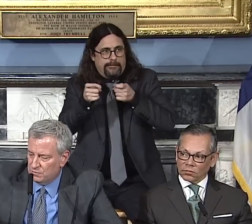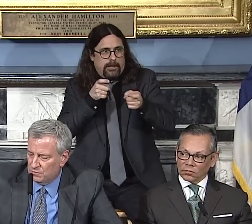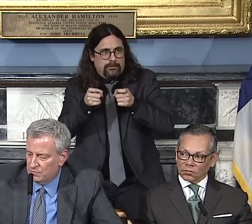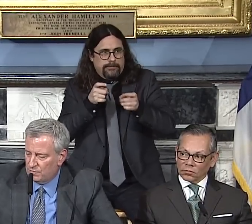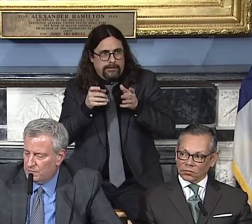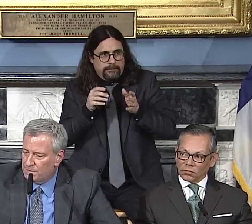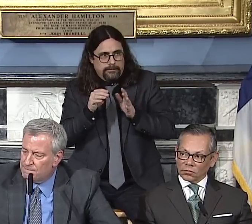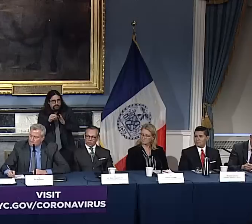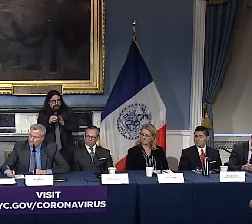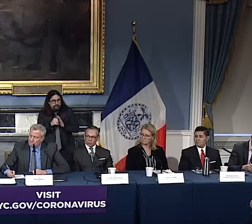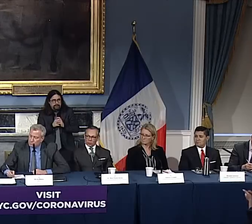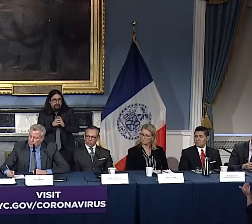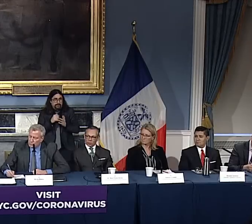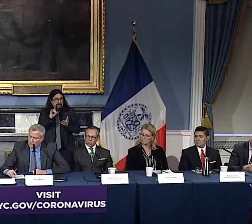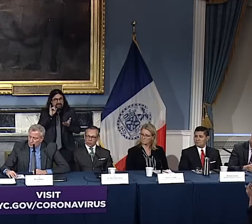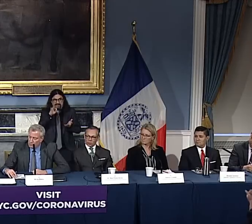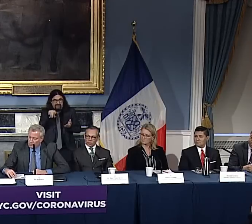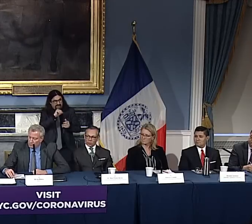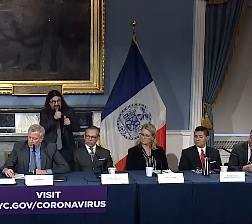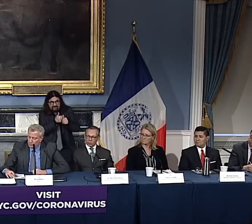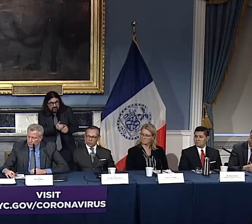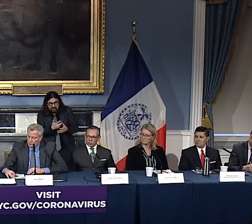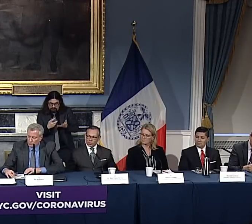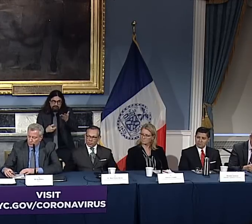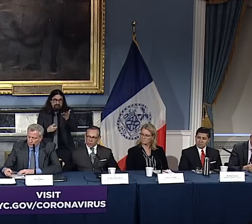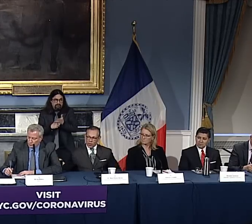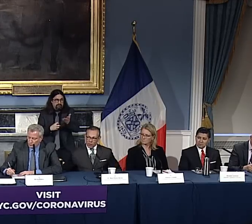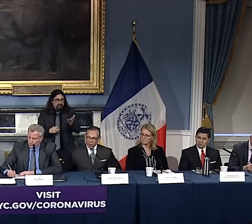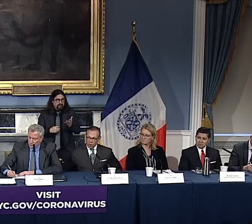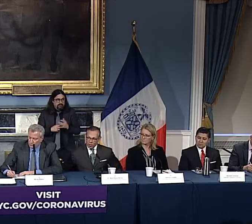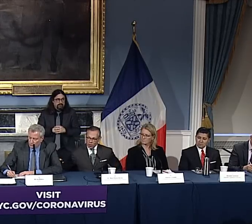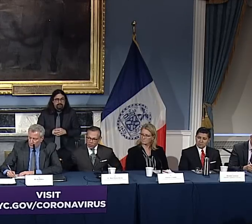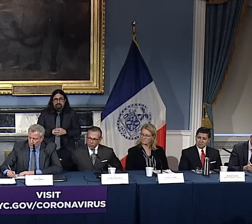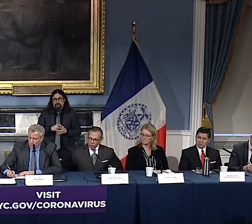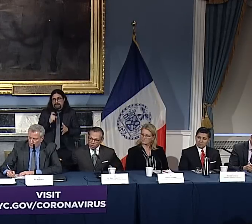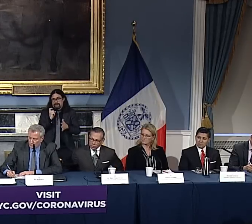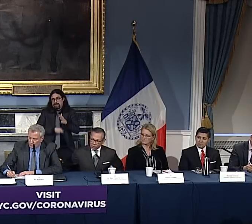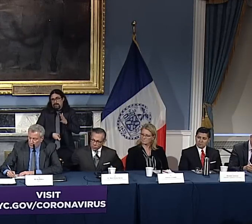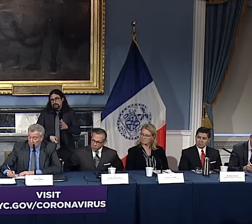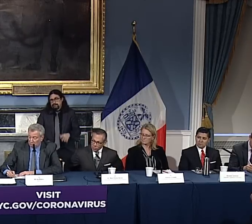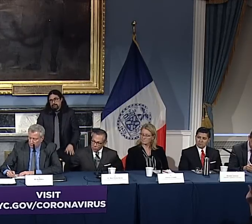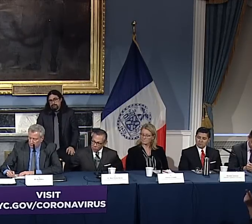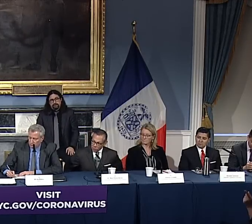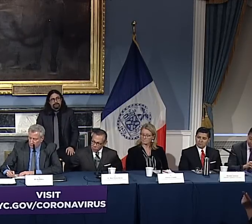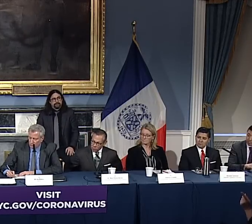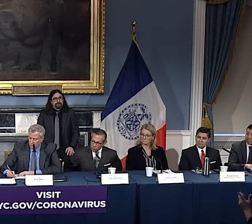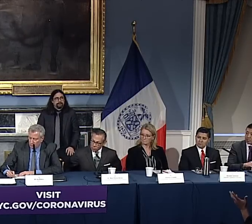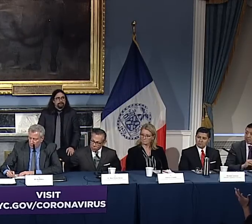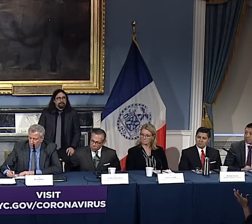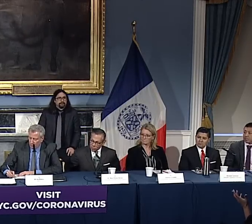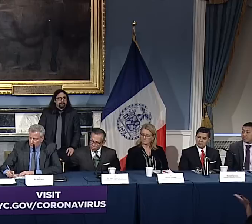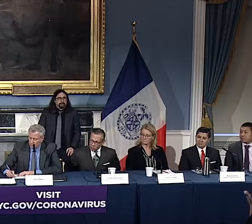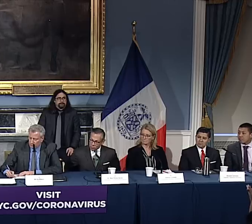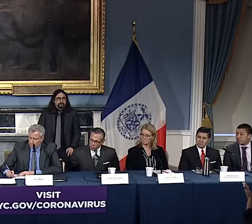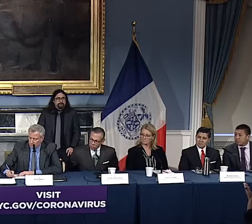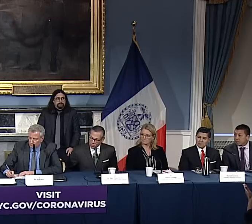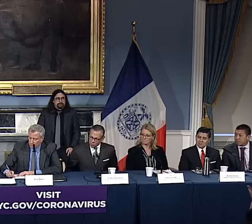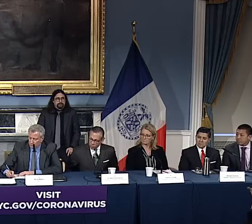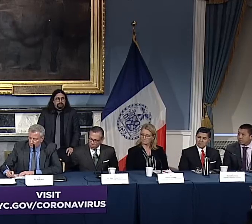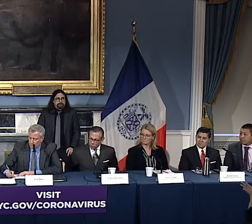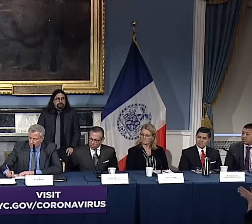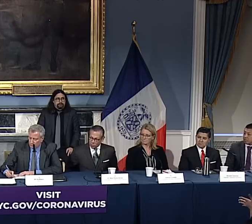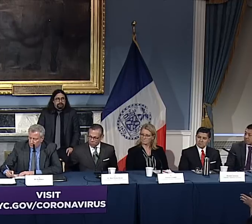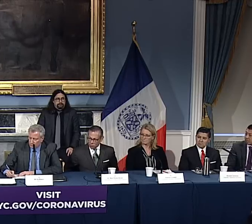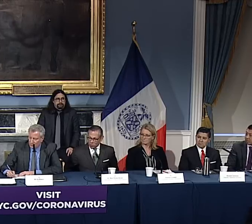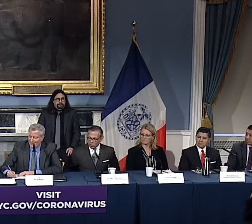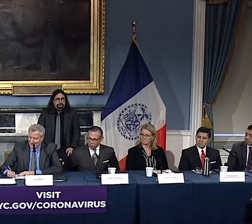vigorous. You advise New Yorkers to bike if they can. To what extent are you disinfecting city bikes? And what advice would you give New Yorkers who are considering going